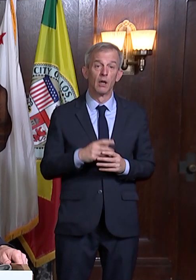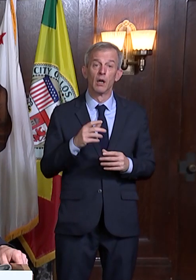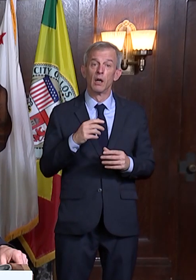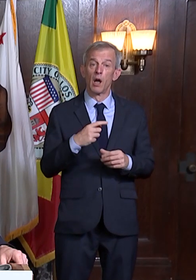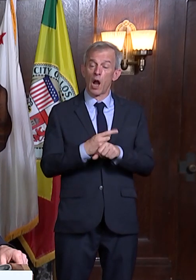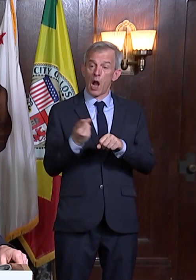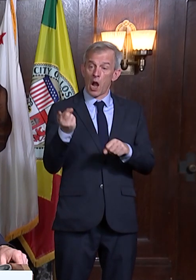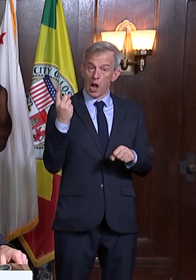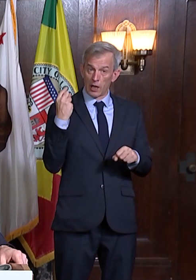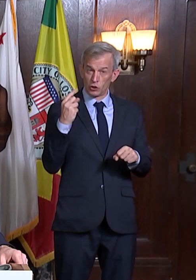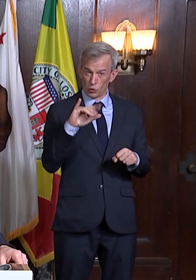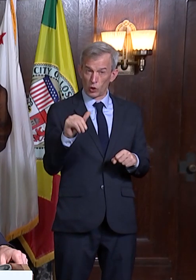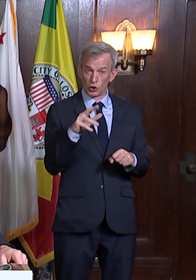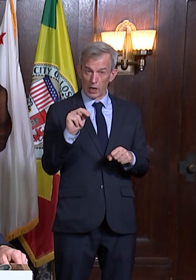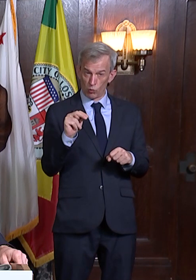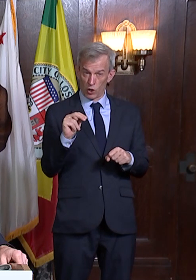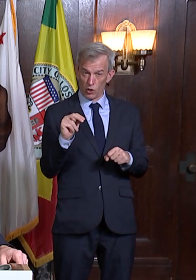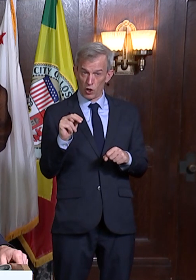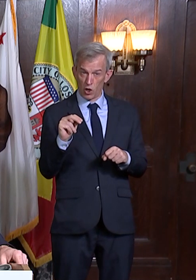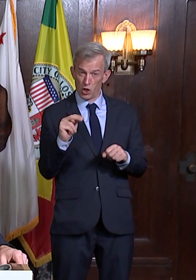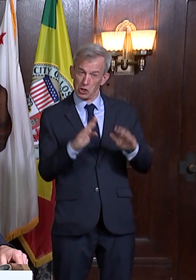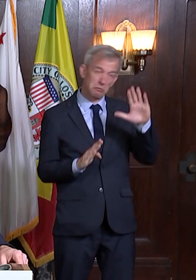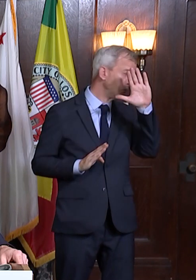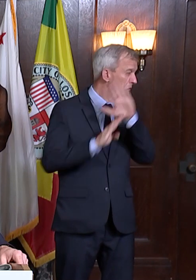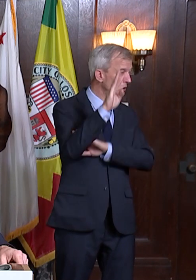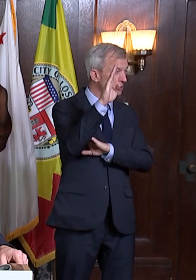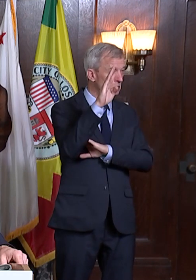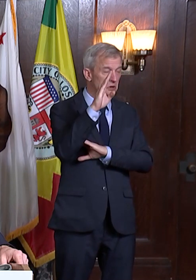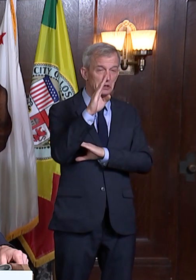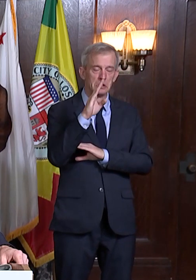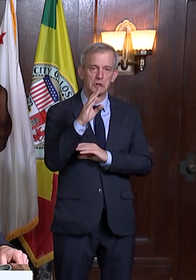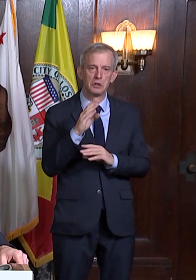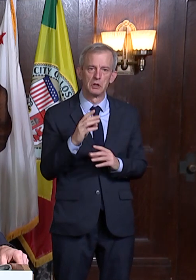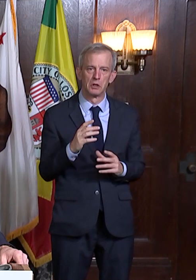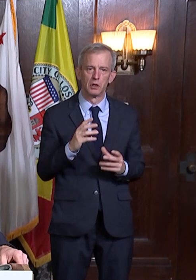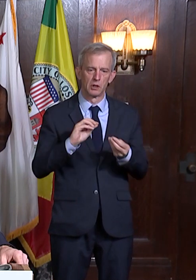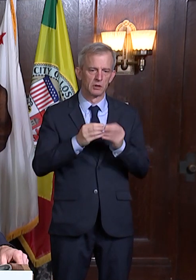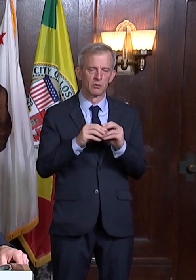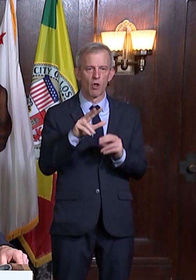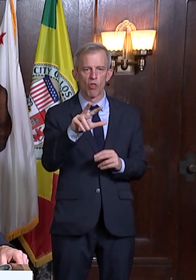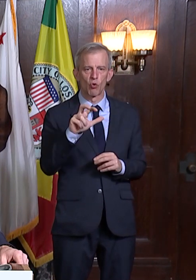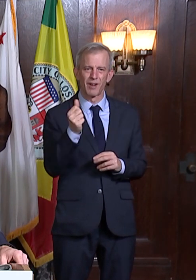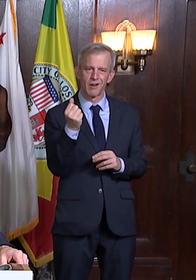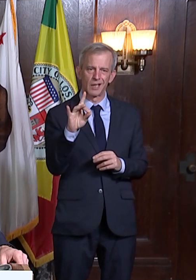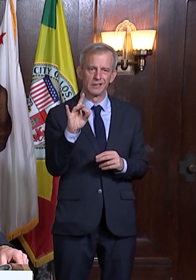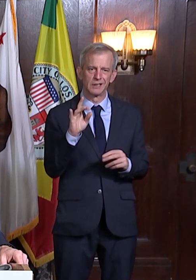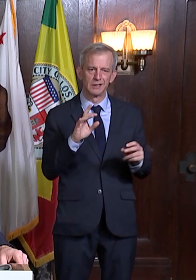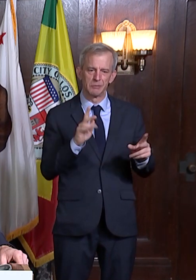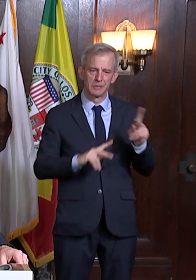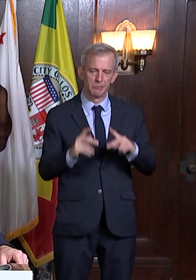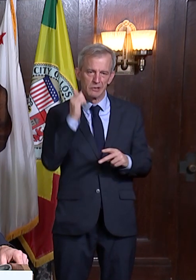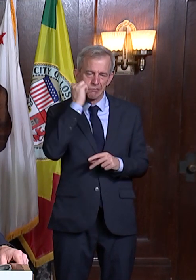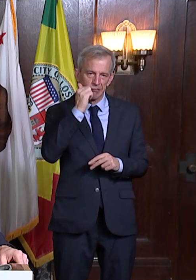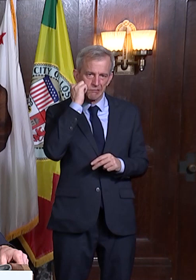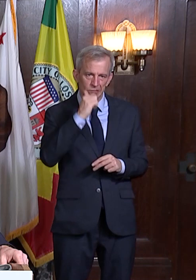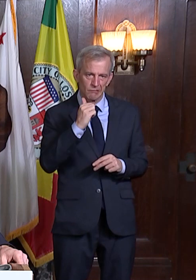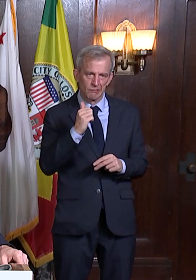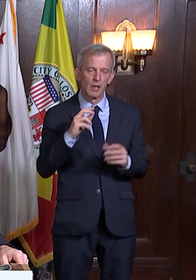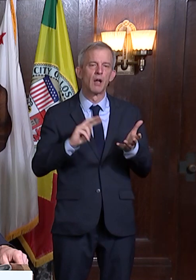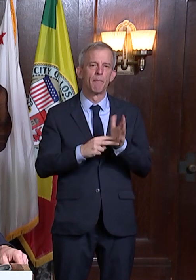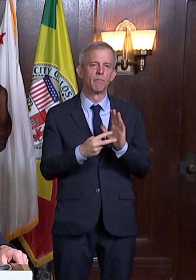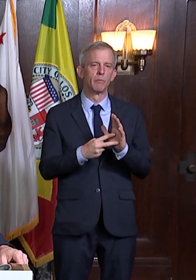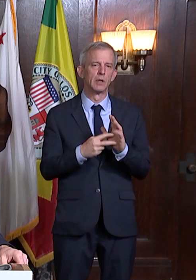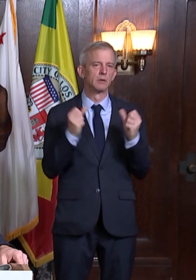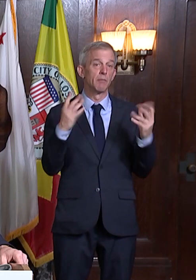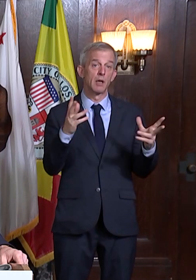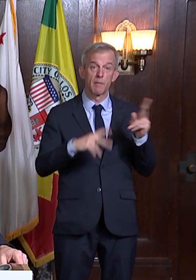in January of this year, that number was at its highest, about 318 people a day. This tells us that a lot of folks have